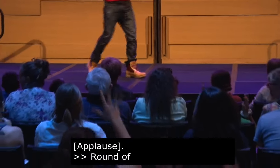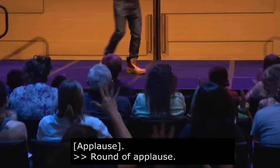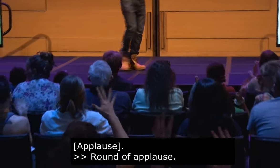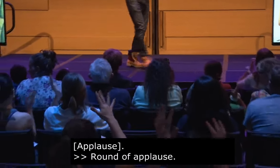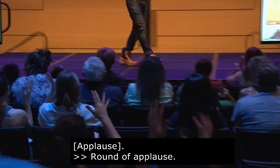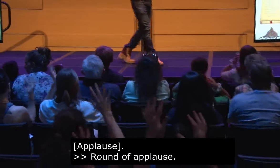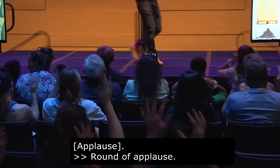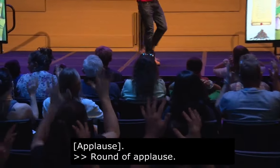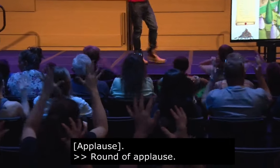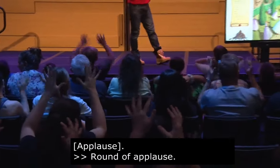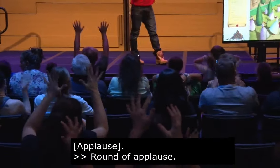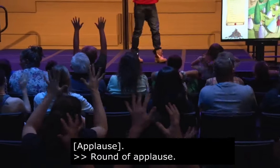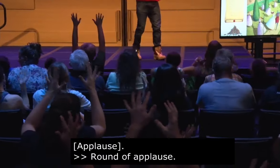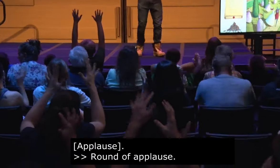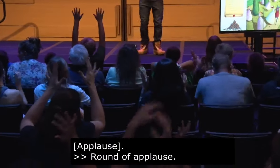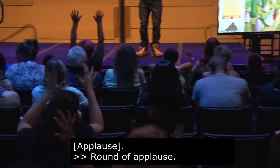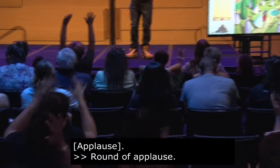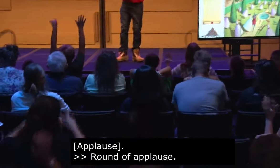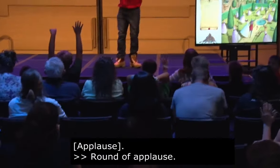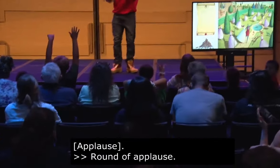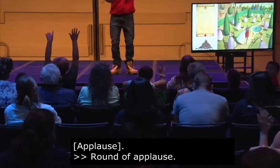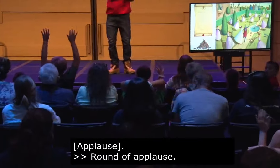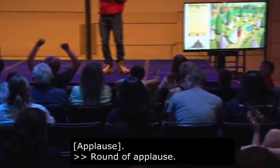Round of applause.